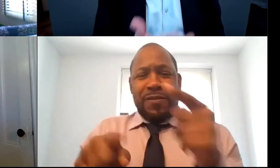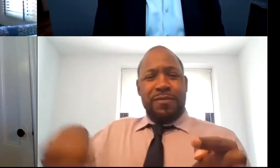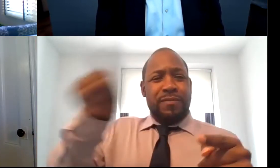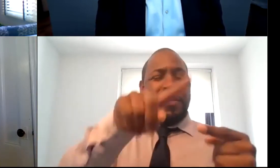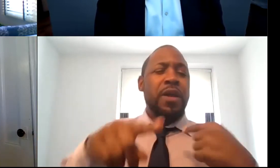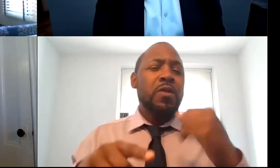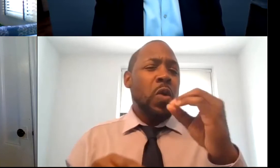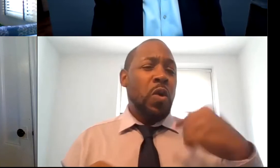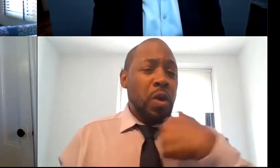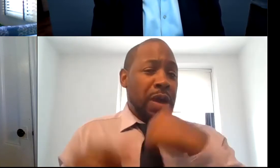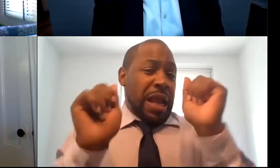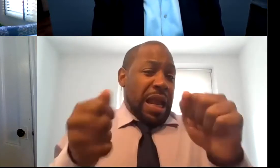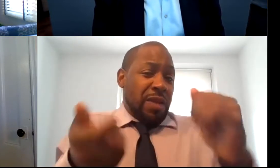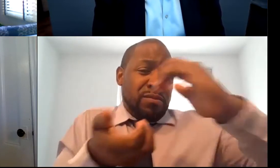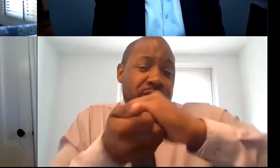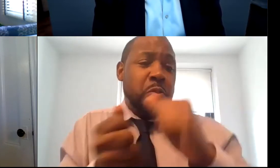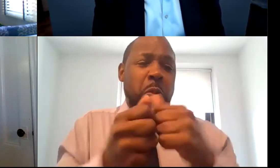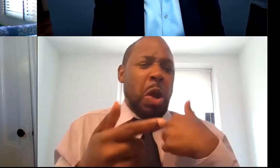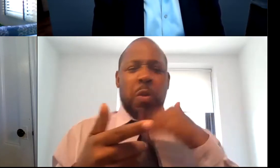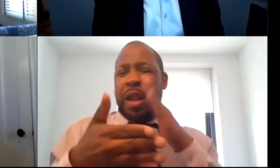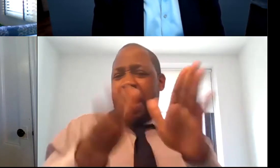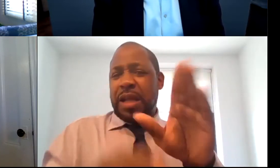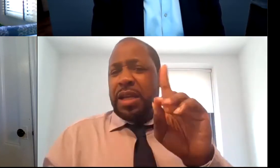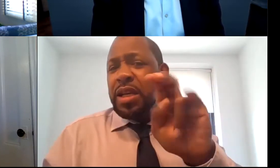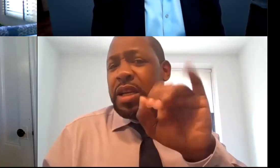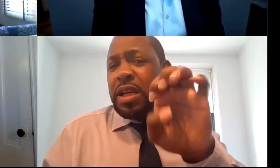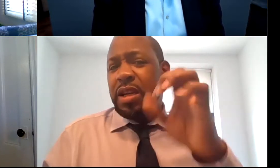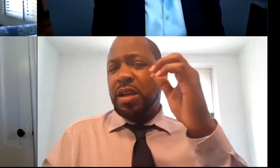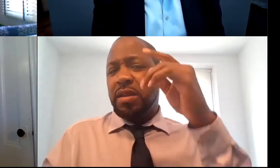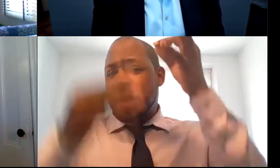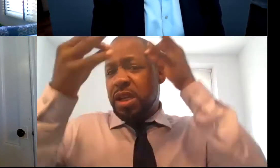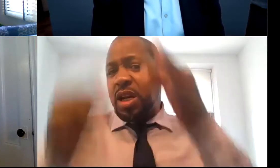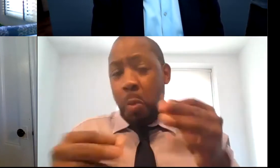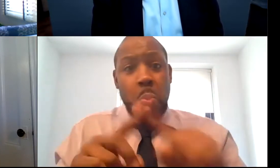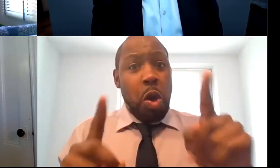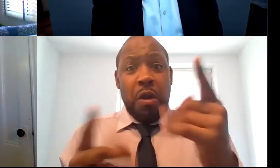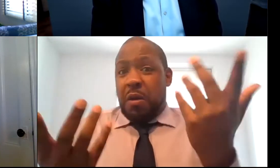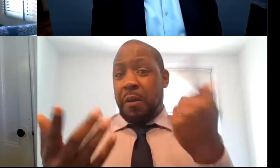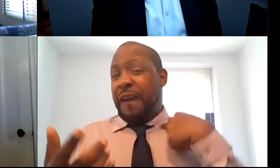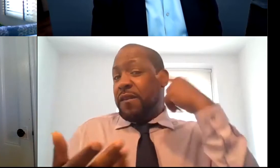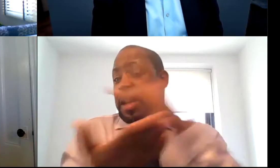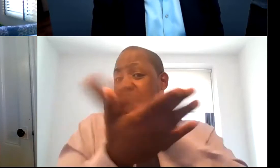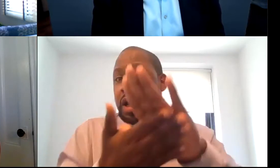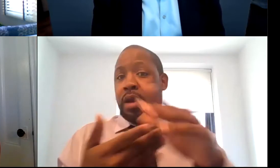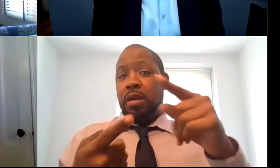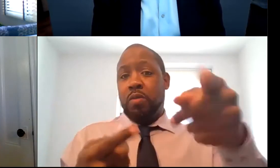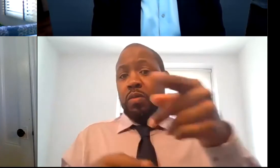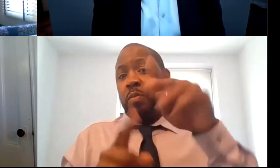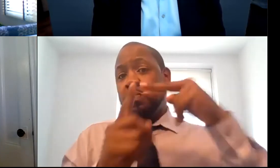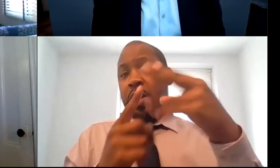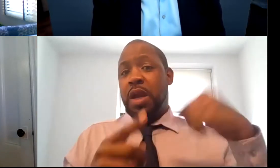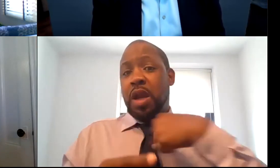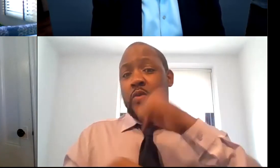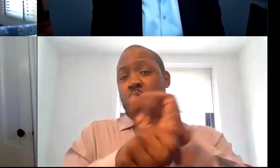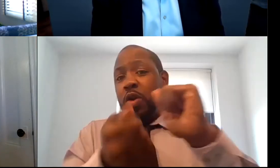you can basically, advocate for your own position at Perspectives. We can partner with you. I will let Denise make that decision, but I think